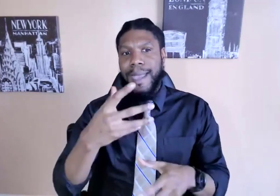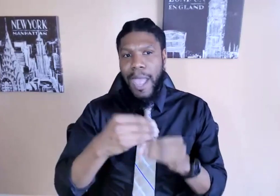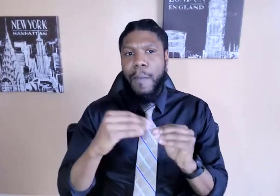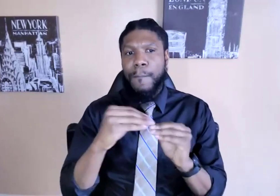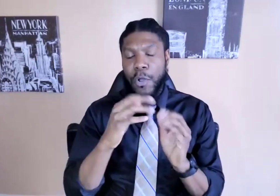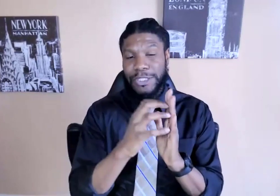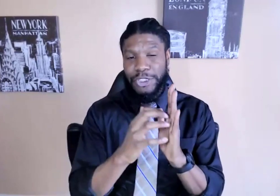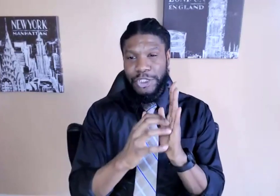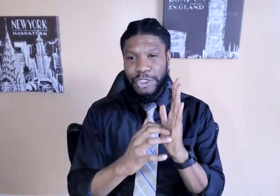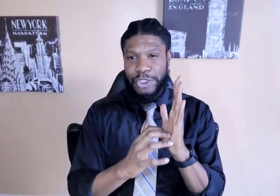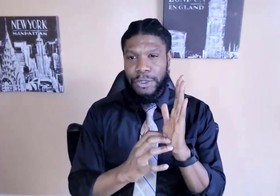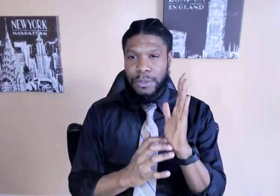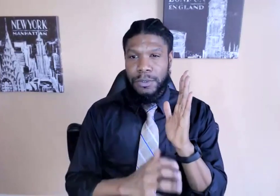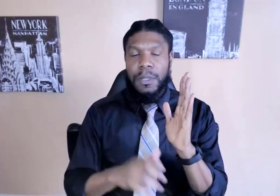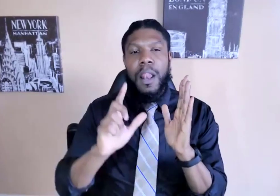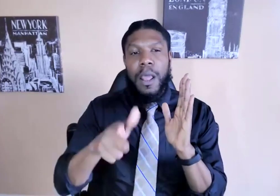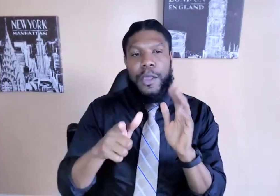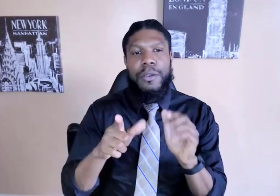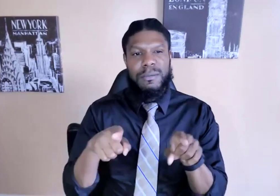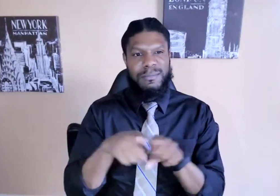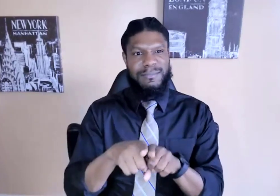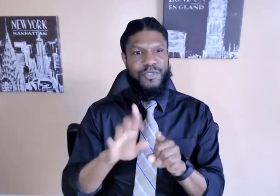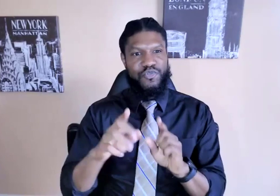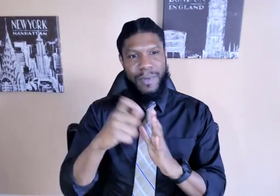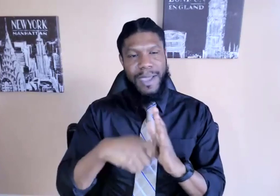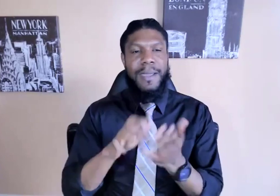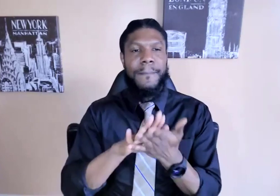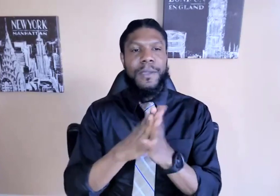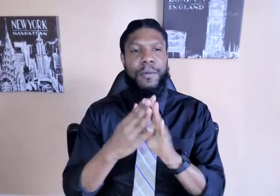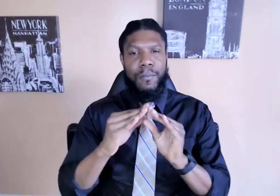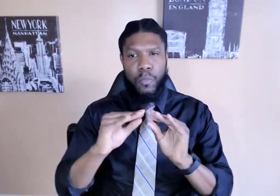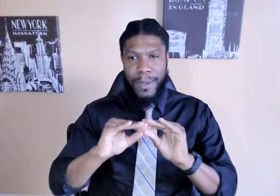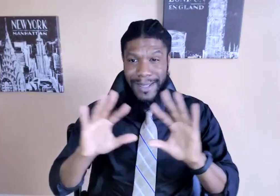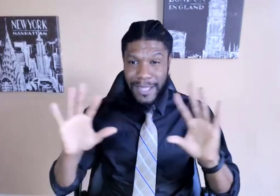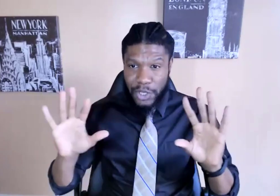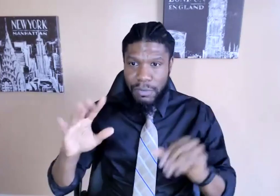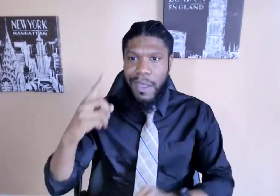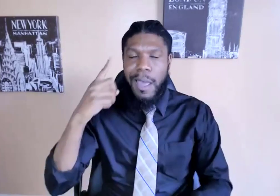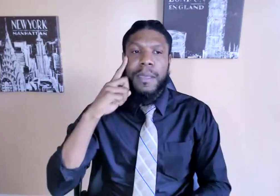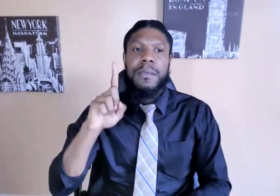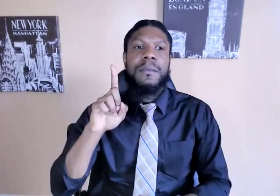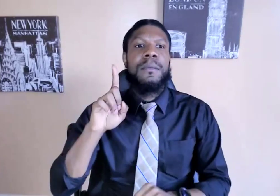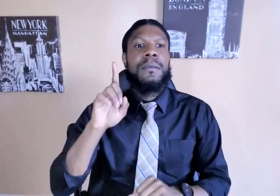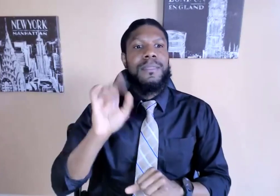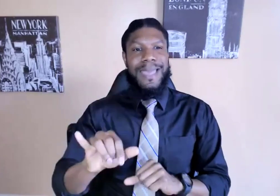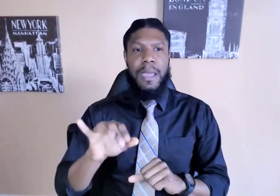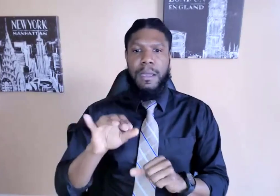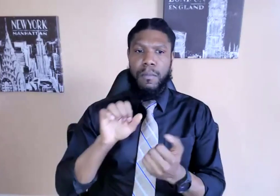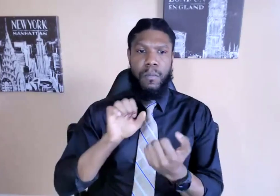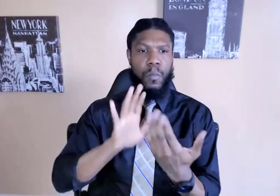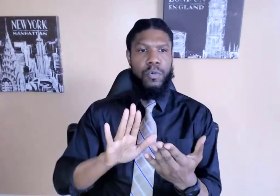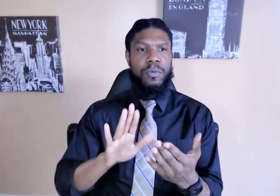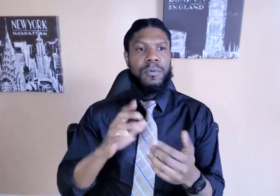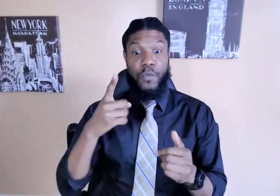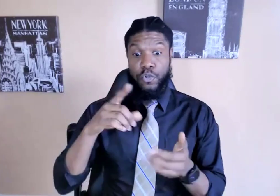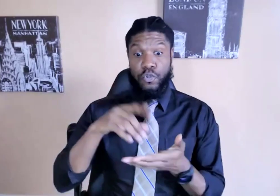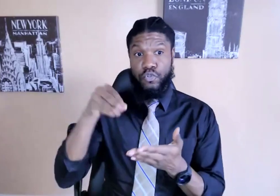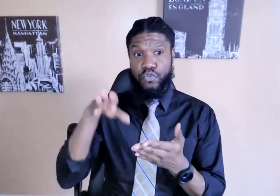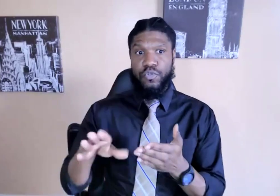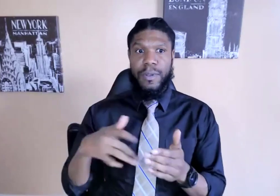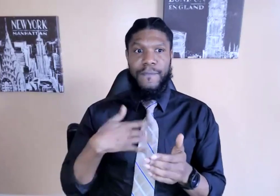think that has been a really freeing idea for a lot of our students who feel a lot of pressure to